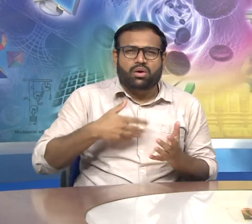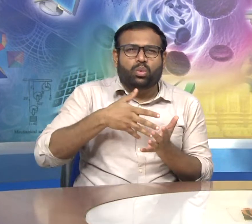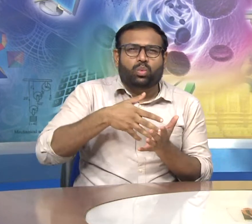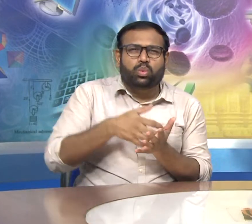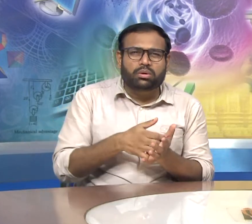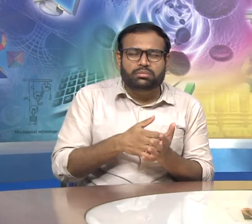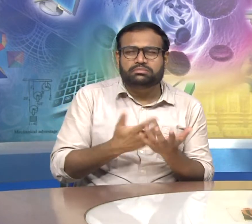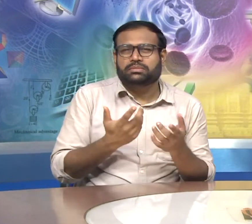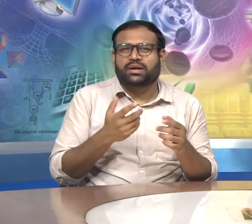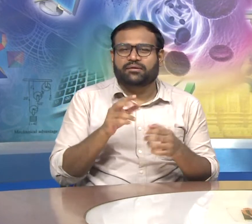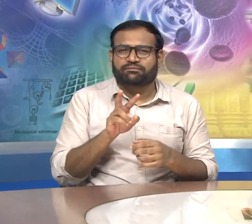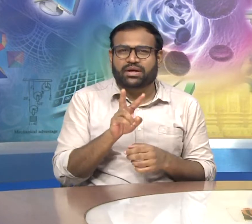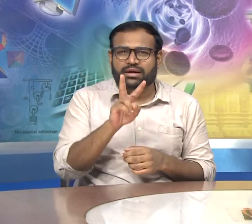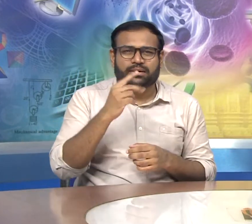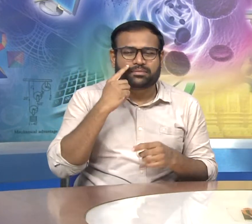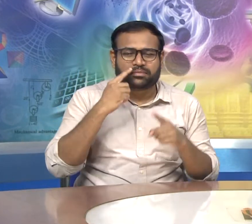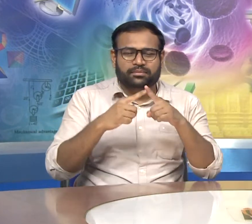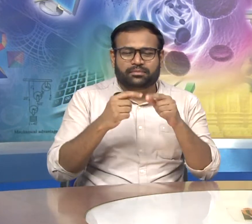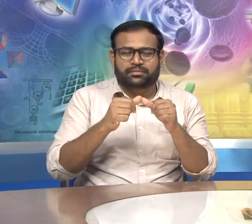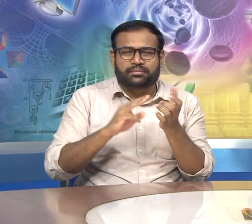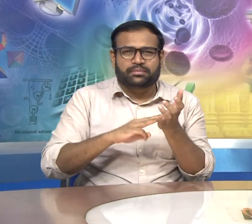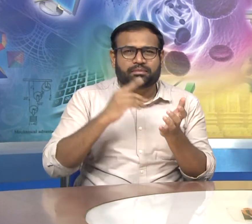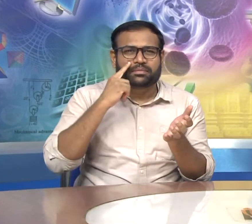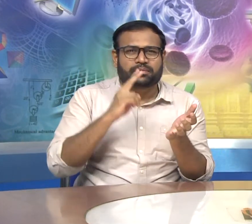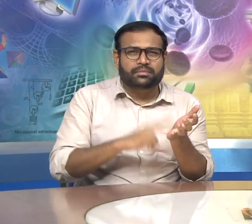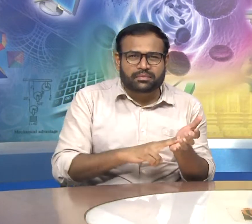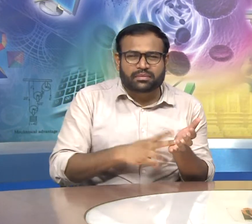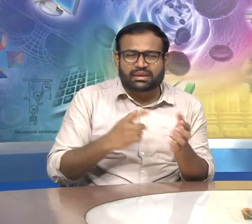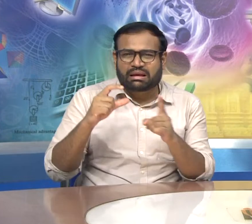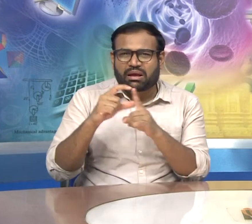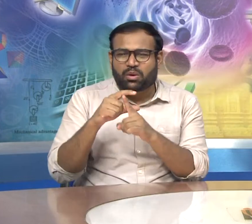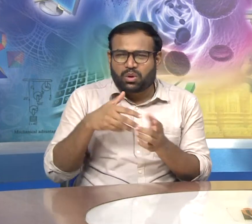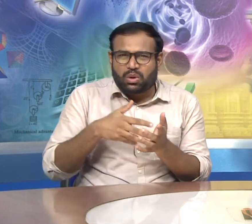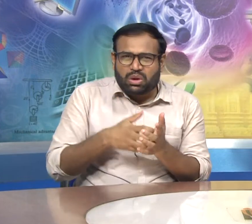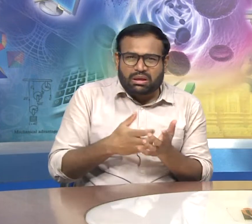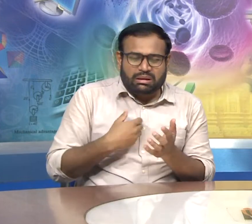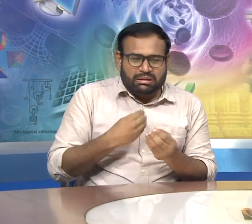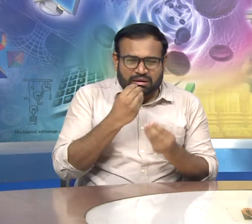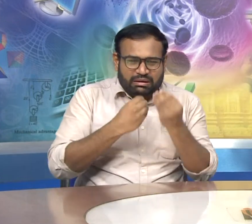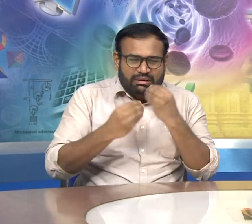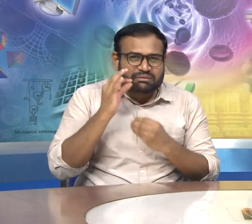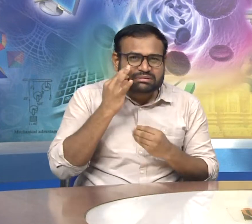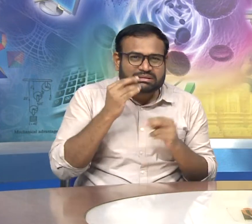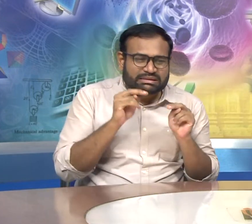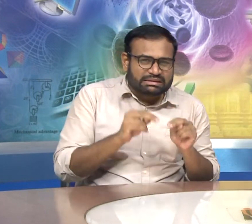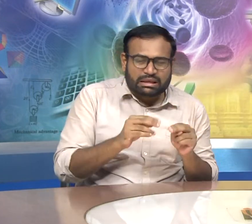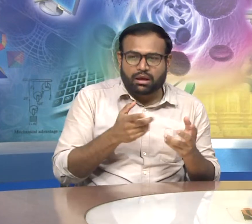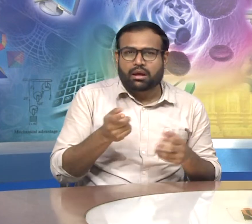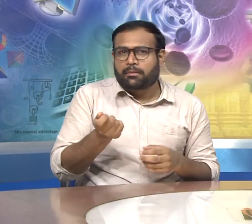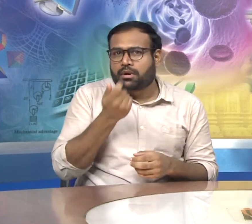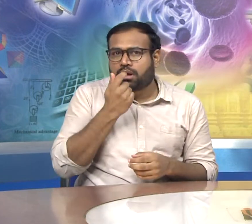if a person feels sick or their body is not full with